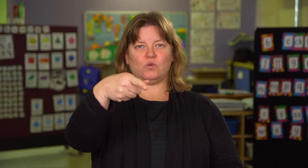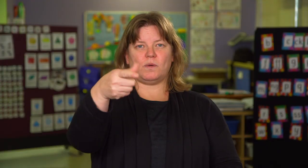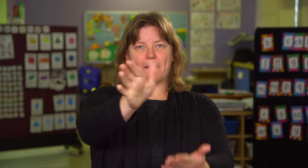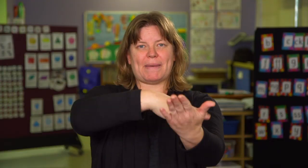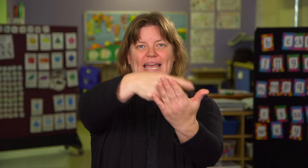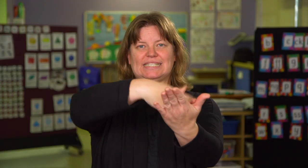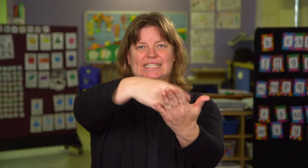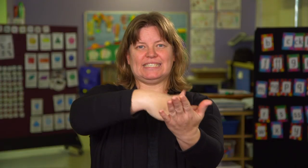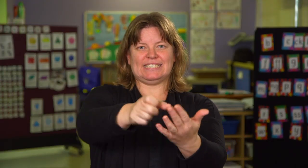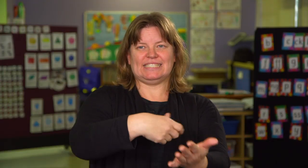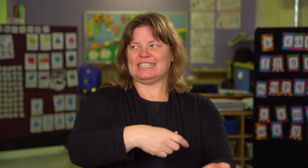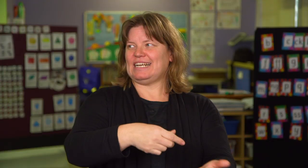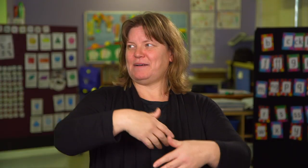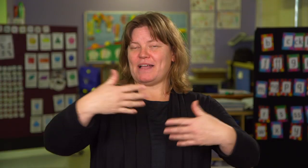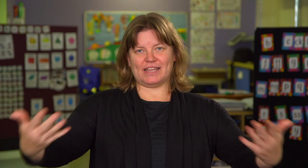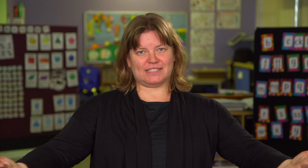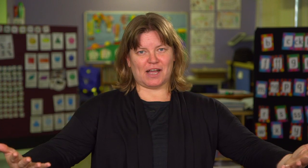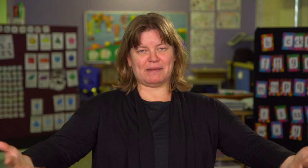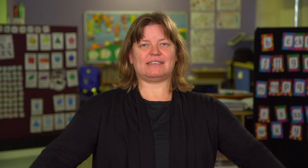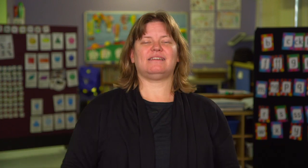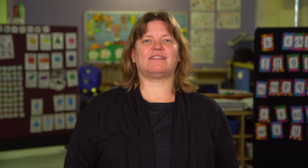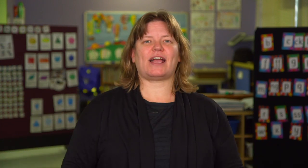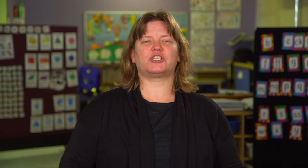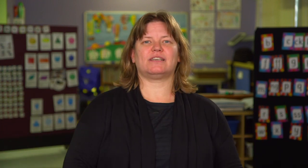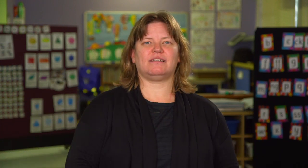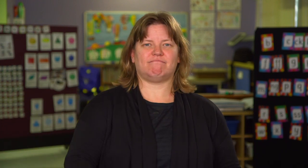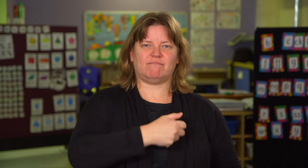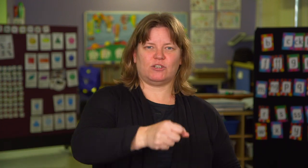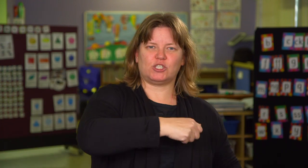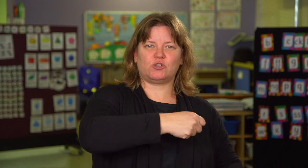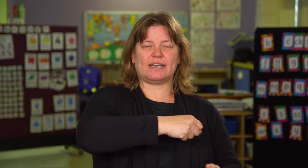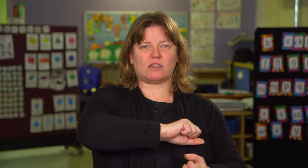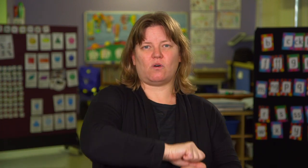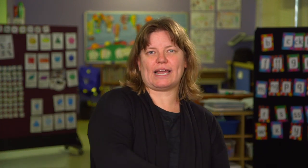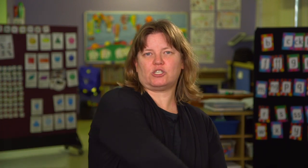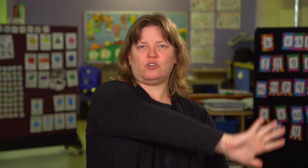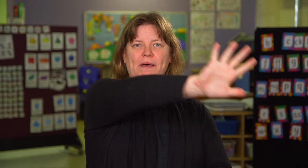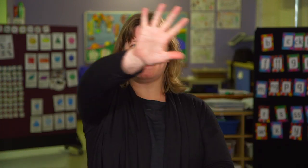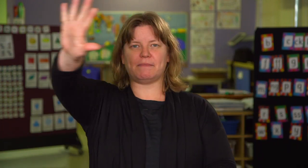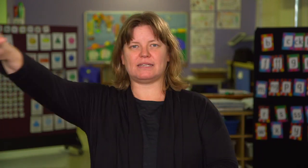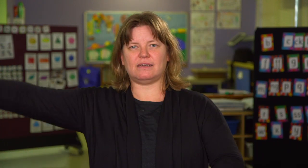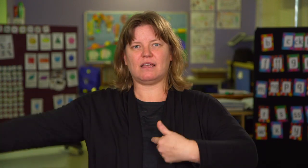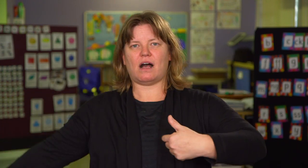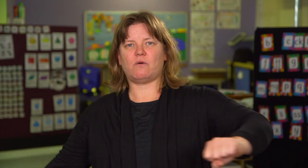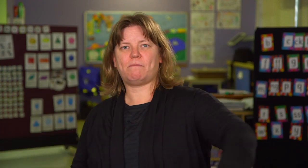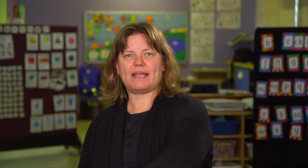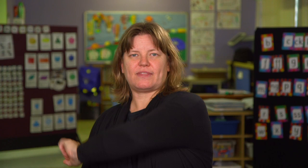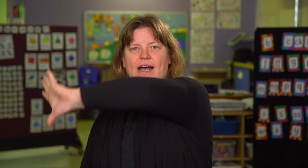you paint and then sign melody. They're actually, just doing it as a whole action. You paint the melody, I will paint the